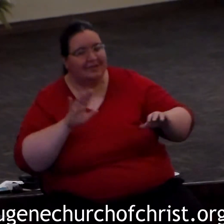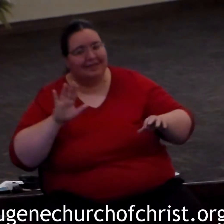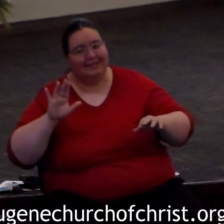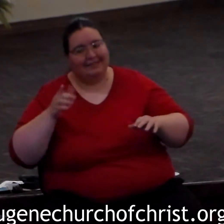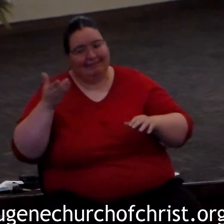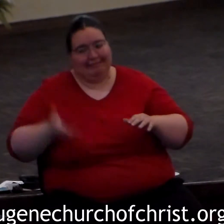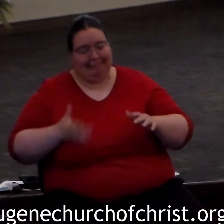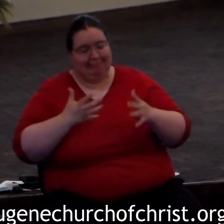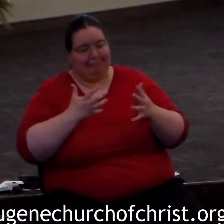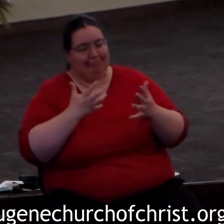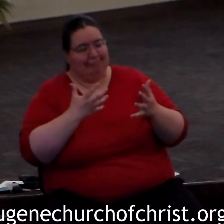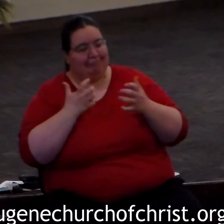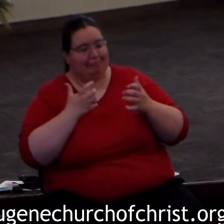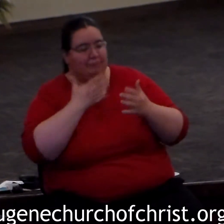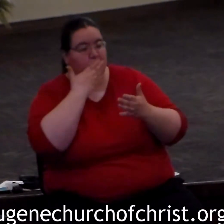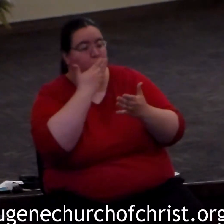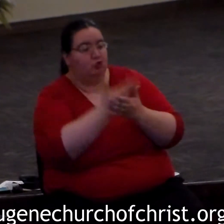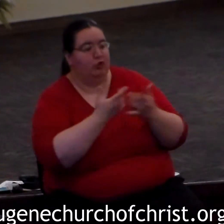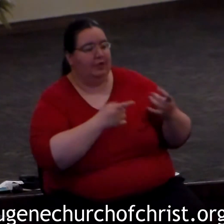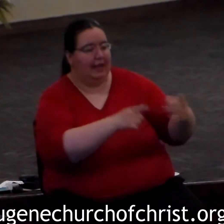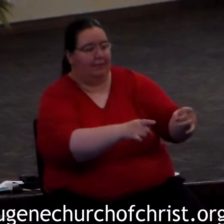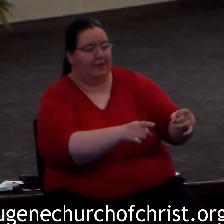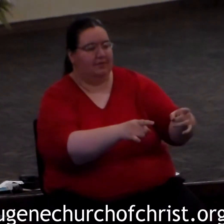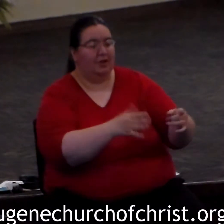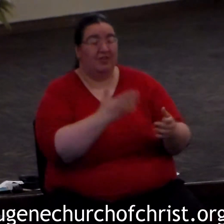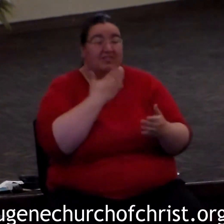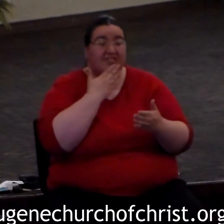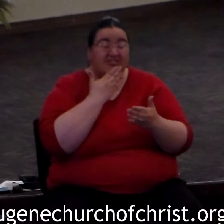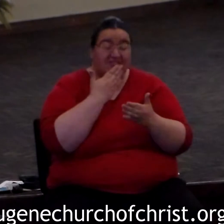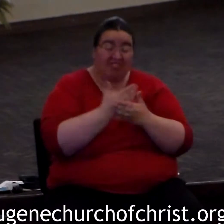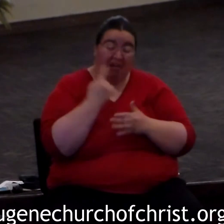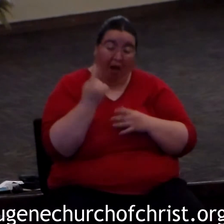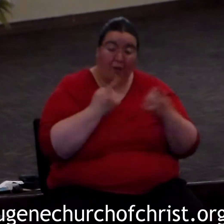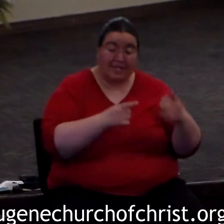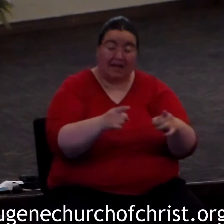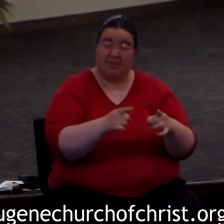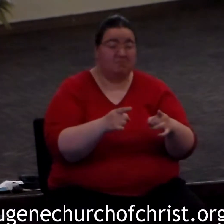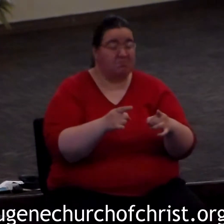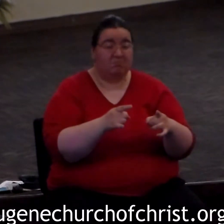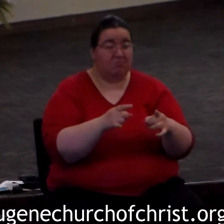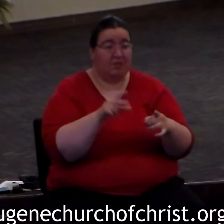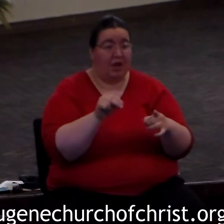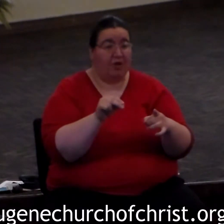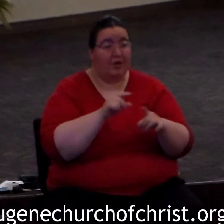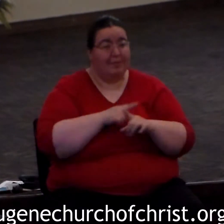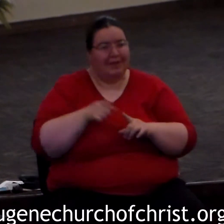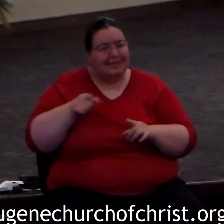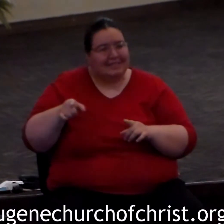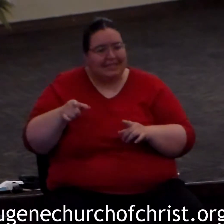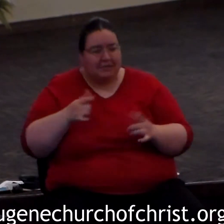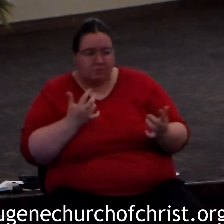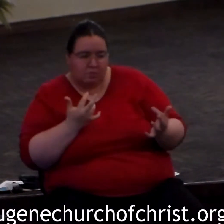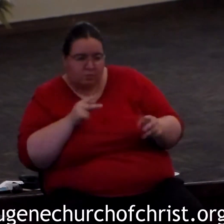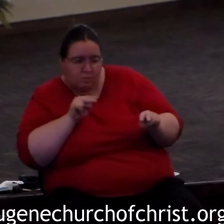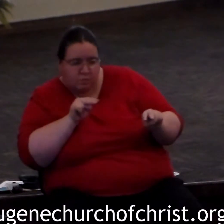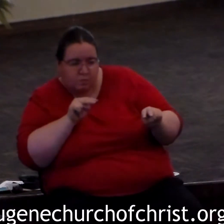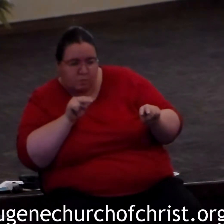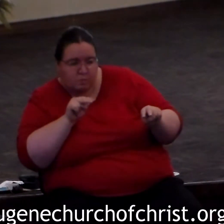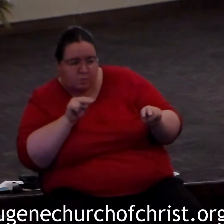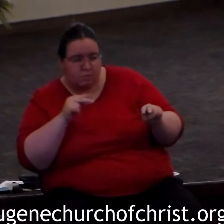good always happen? No. Things get off track all the time. But is he out there waiting for us to mess up so he can get us? No. That's not who